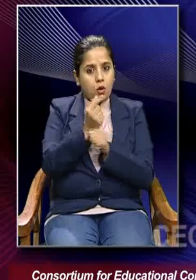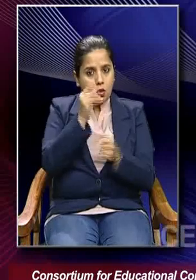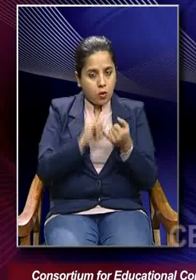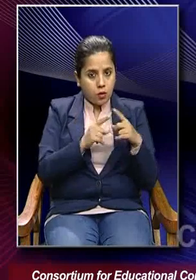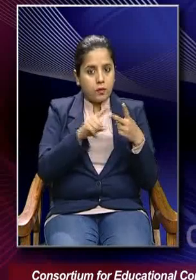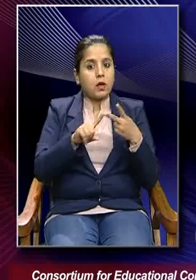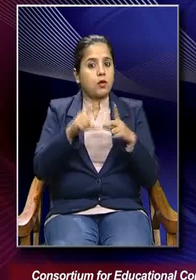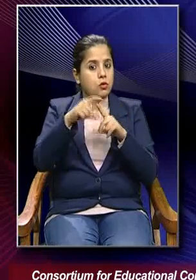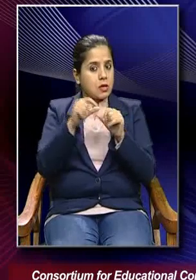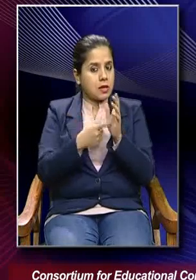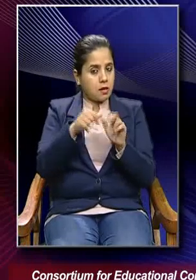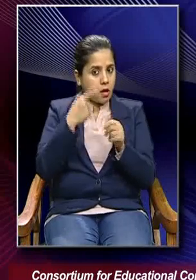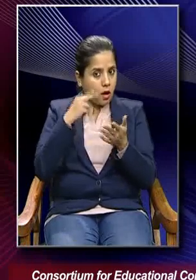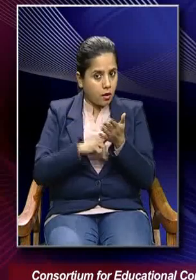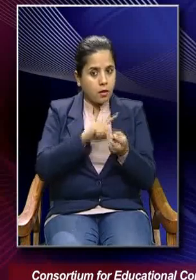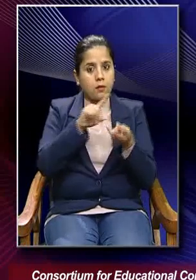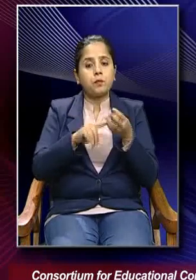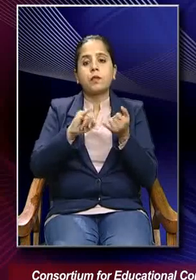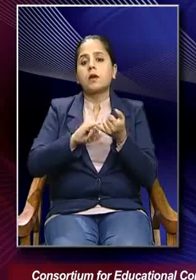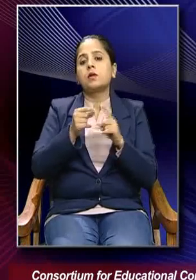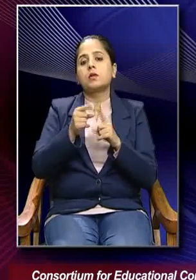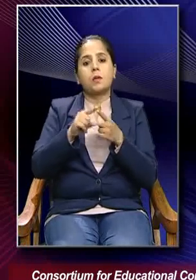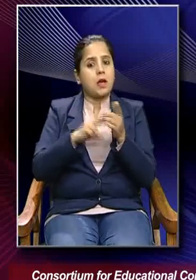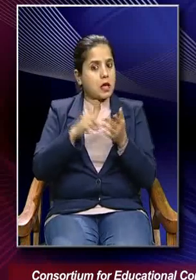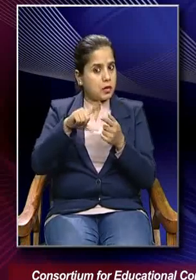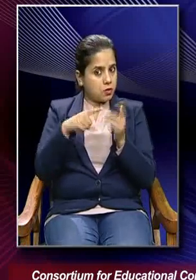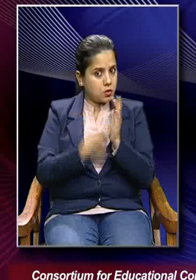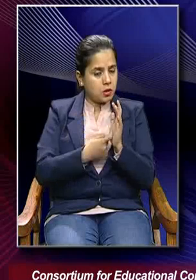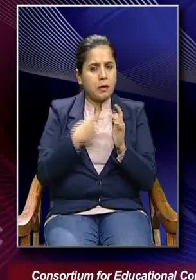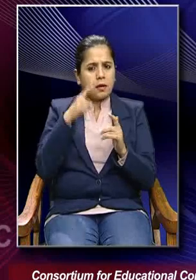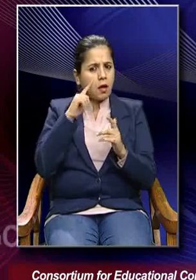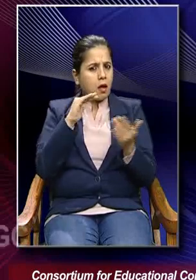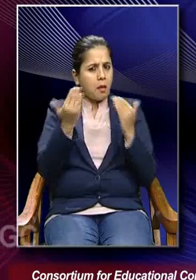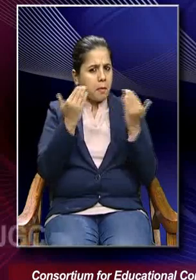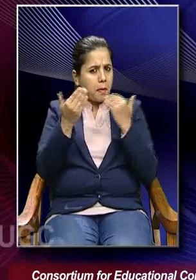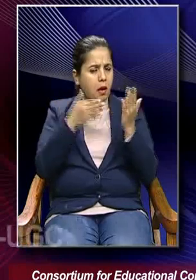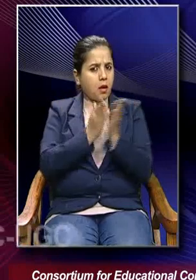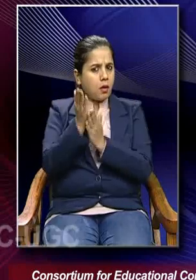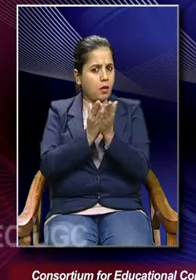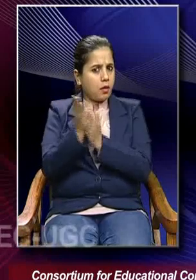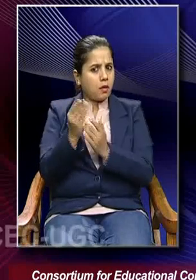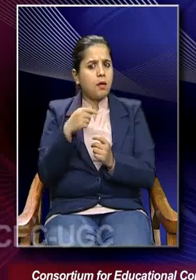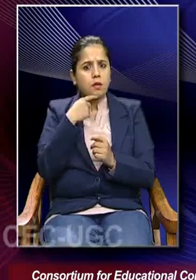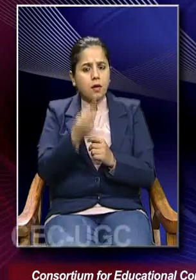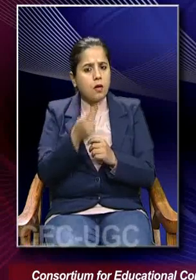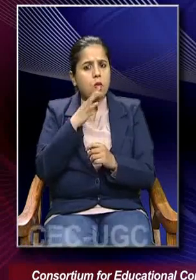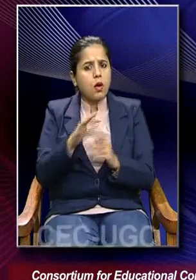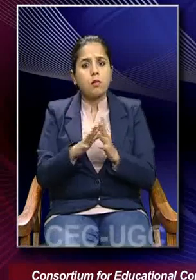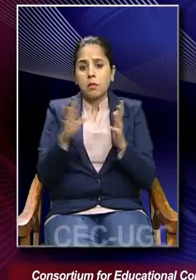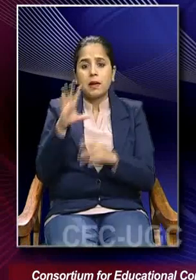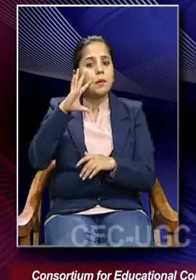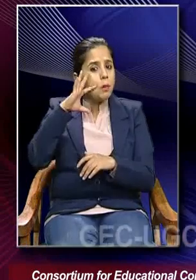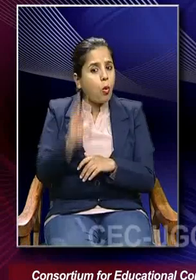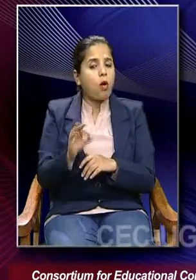Durkheim, Spencer, we will see that the comparative method was the most